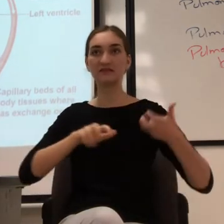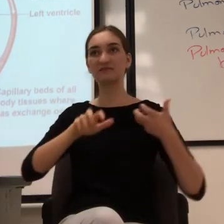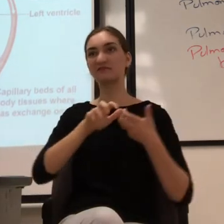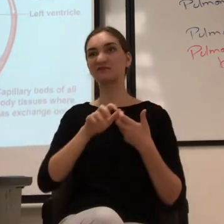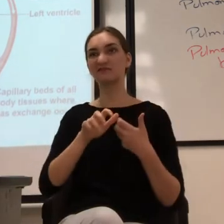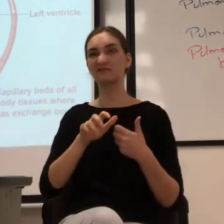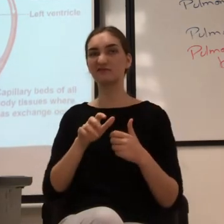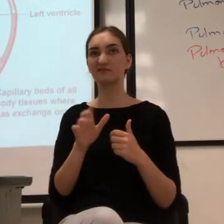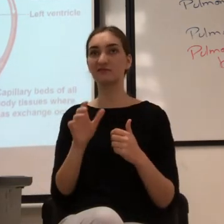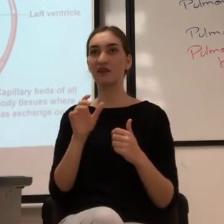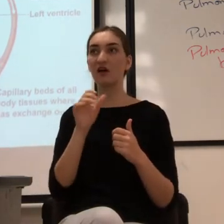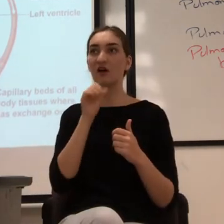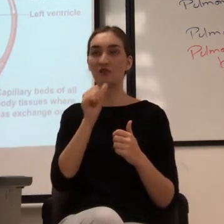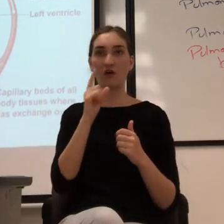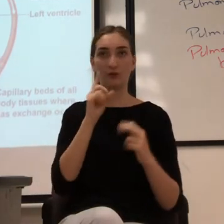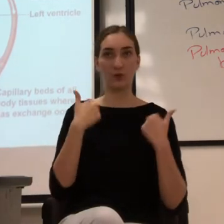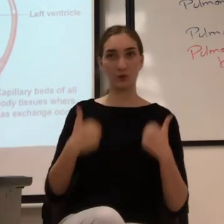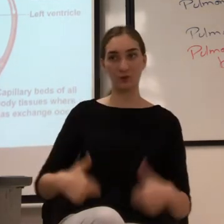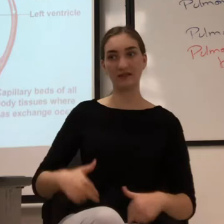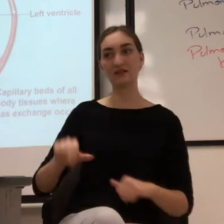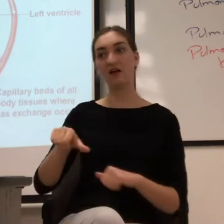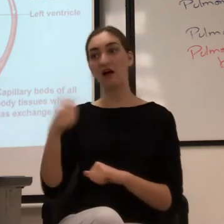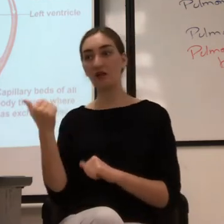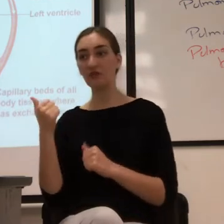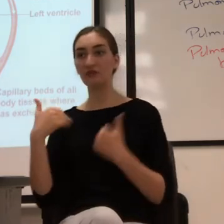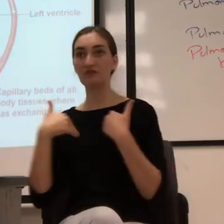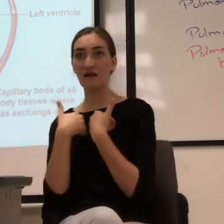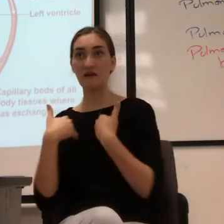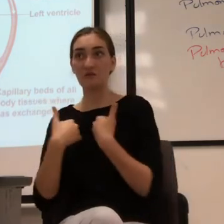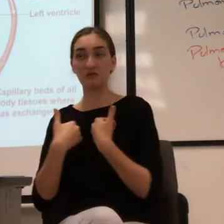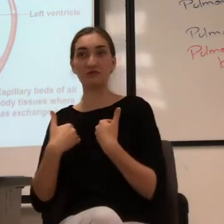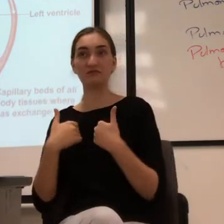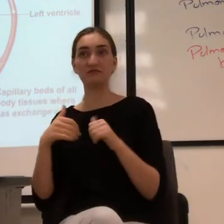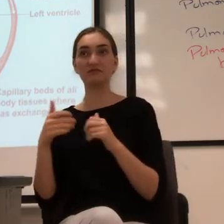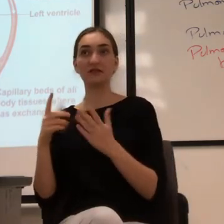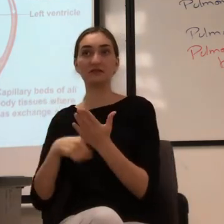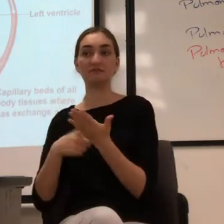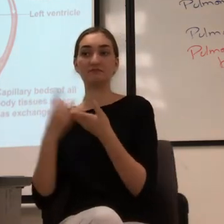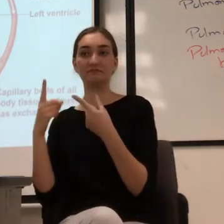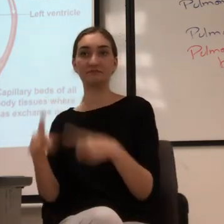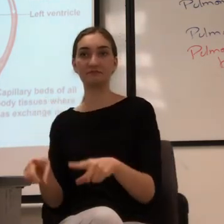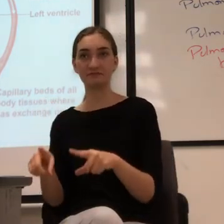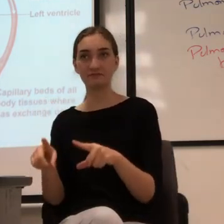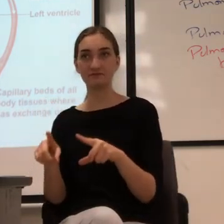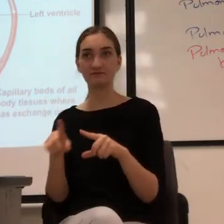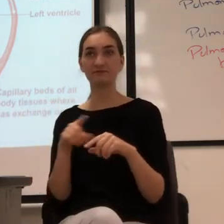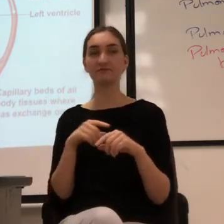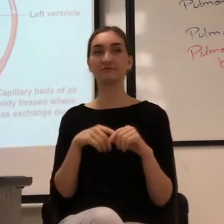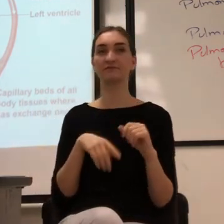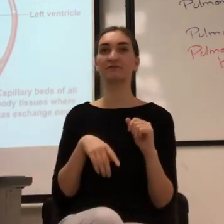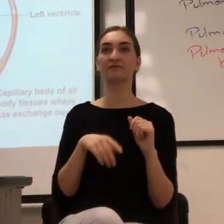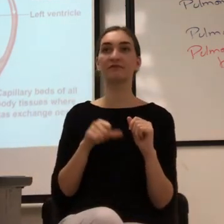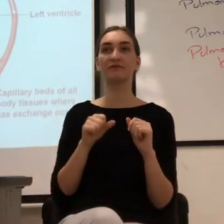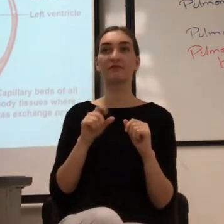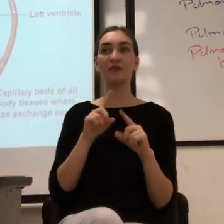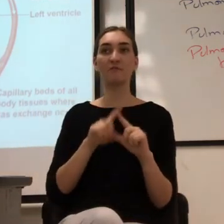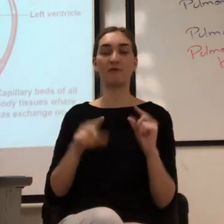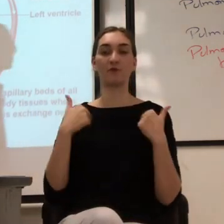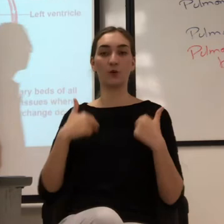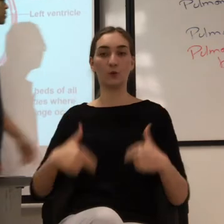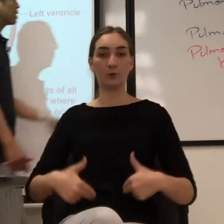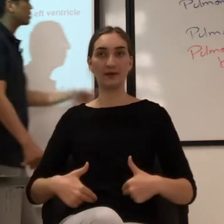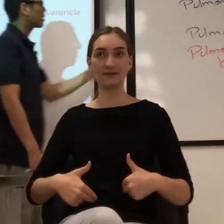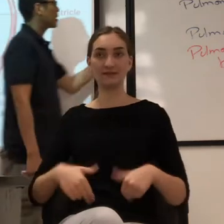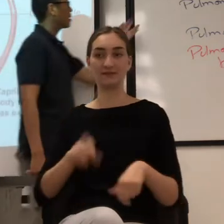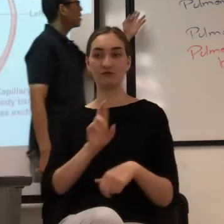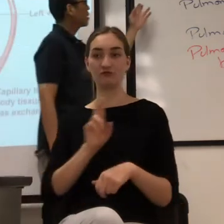Us, we got four-chambered heart, it's good, there's no blood mixing. Right to left is through the pulmonary capillaries, all right?